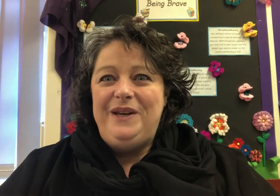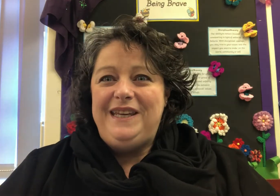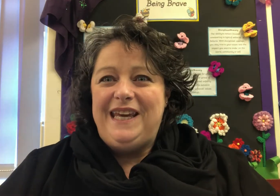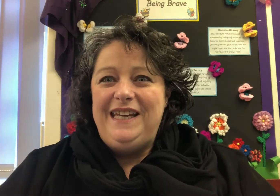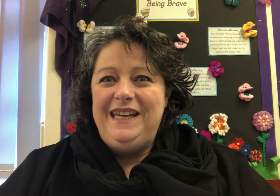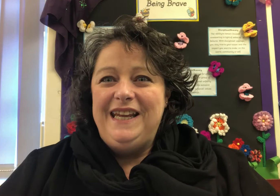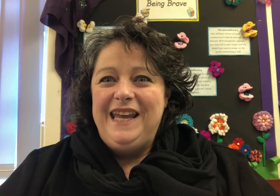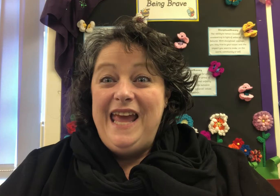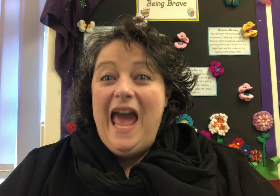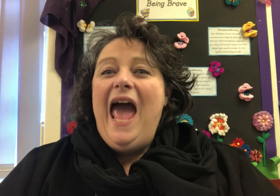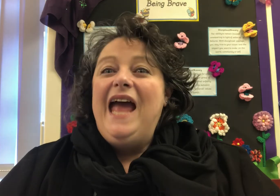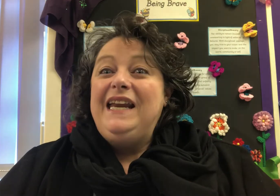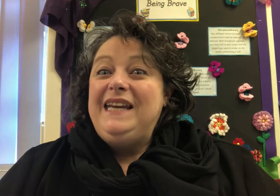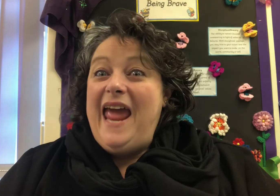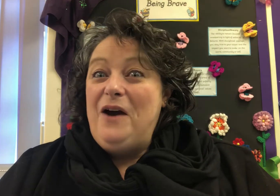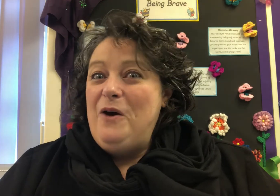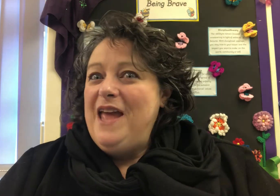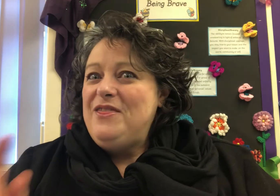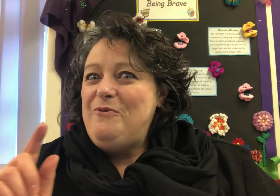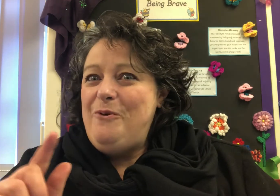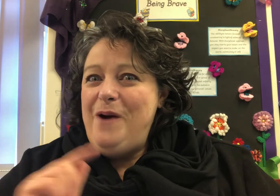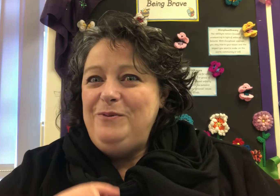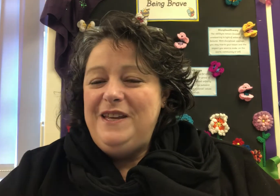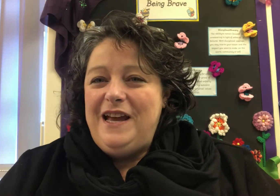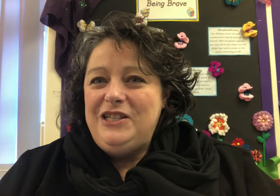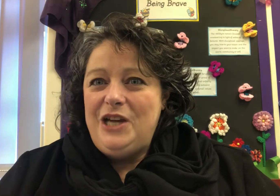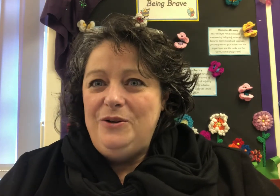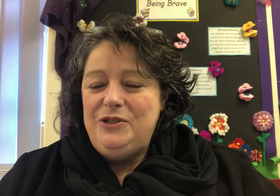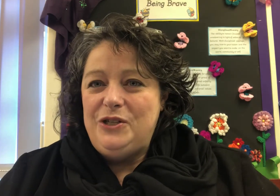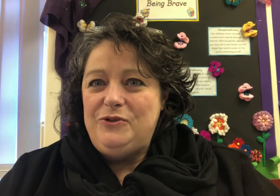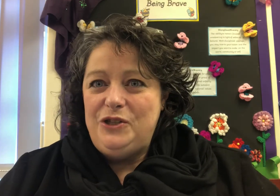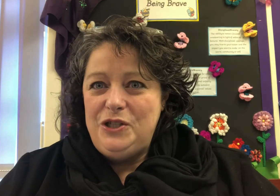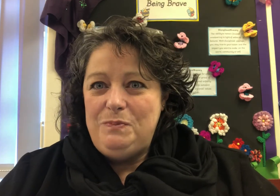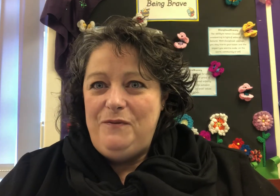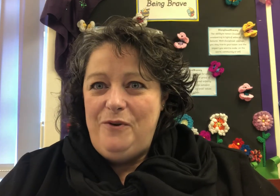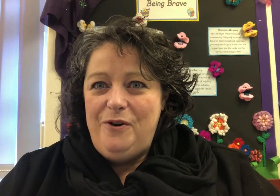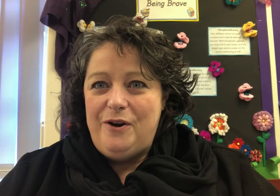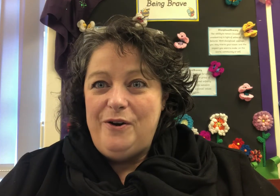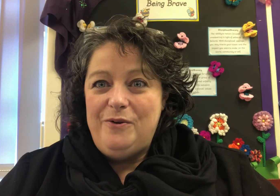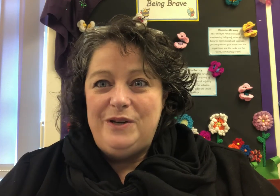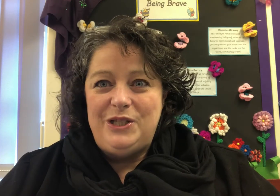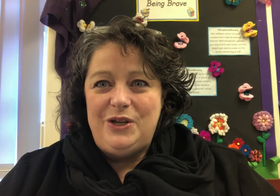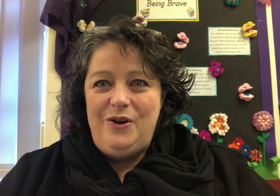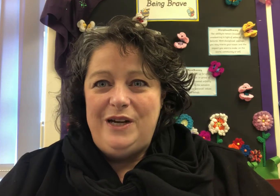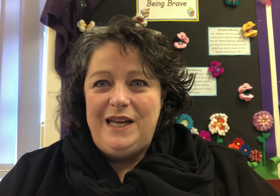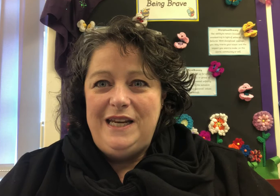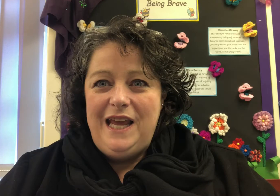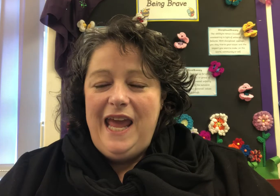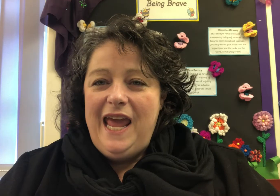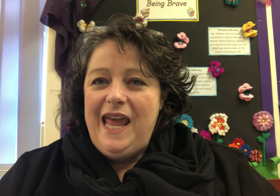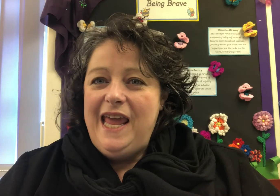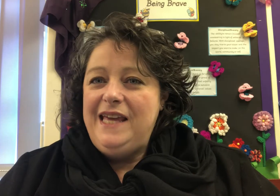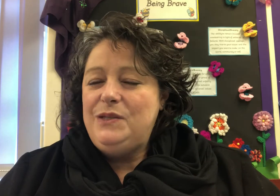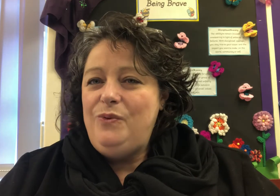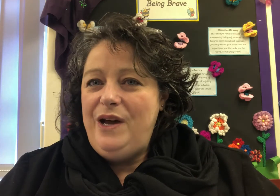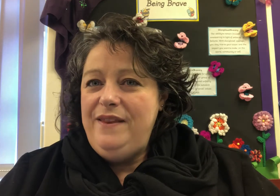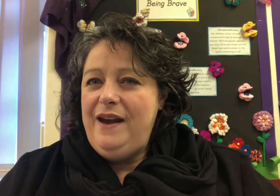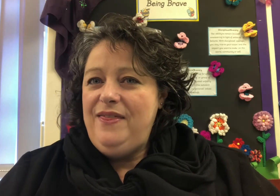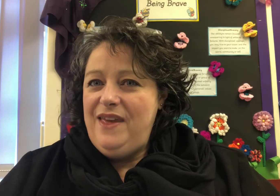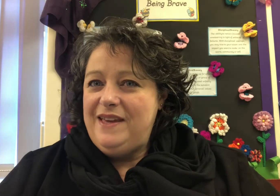weekend? Now, the quote that I showed you just before we started is one that I think is a